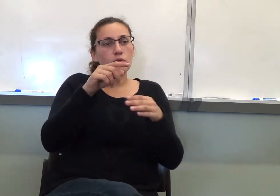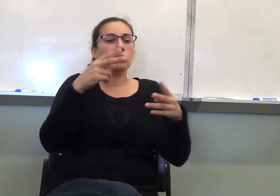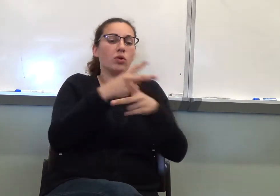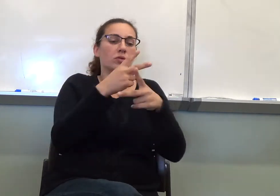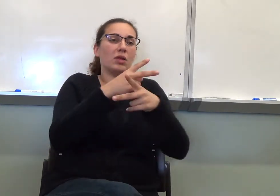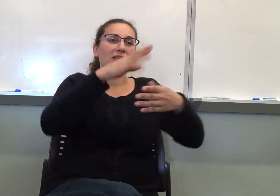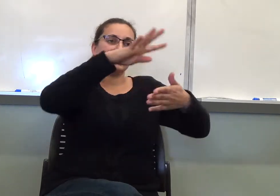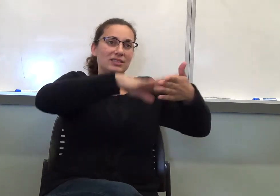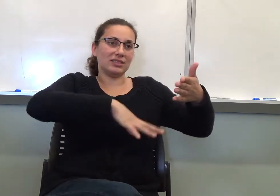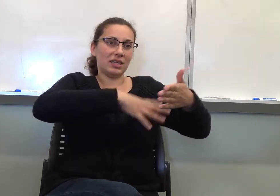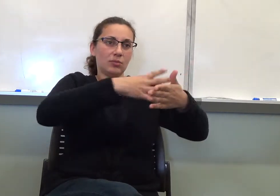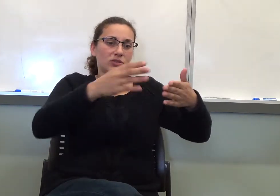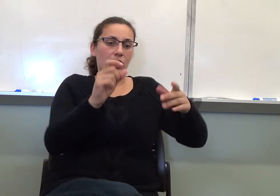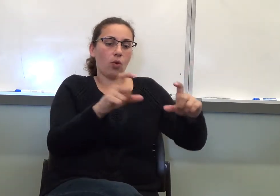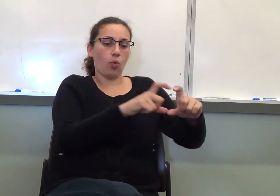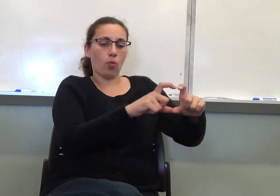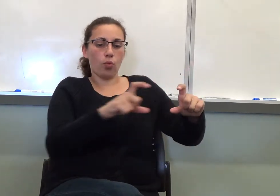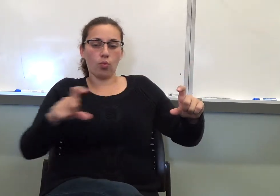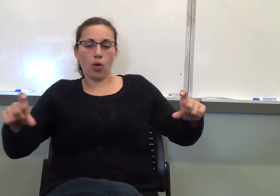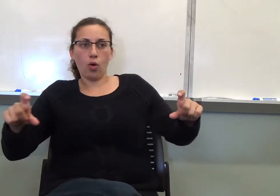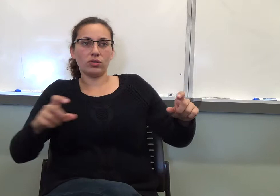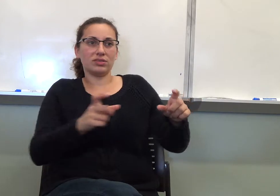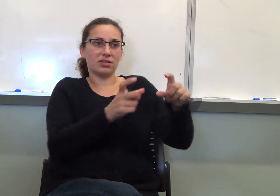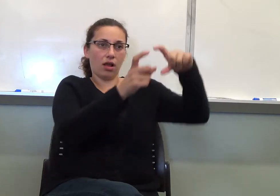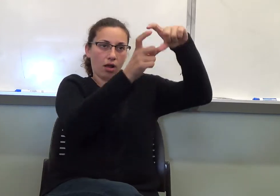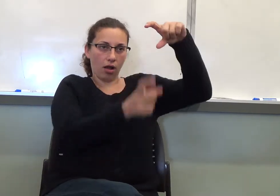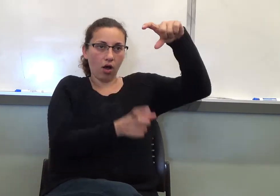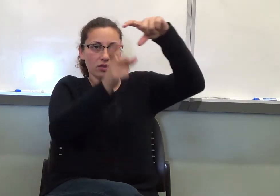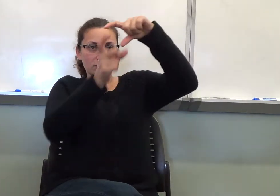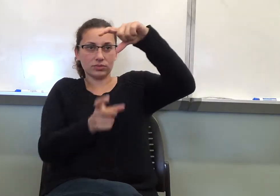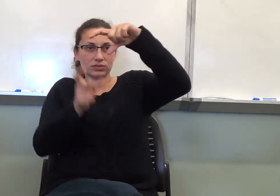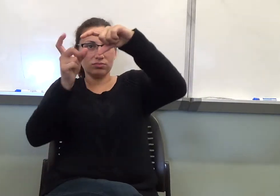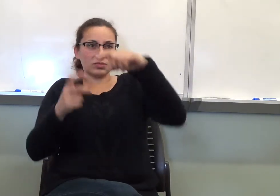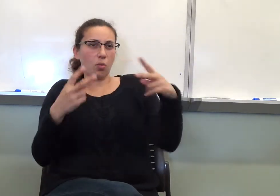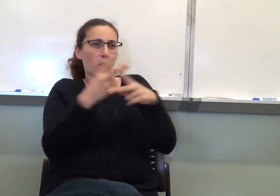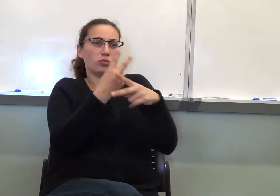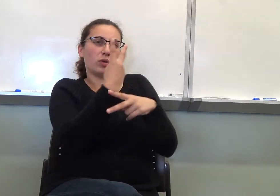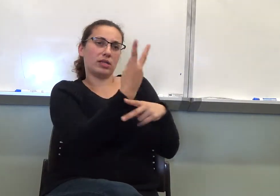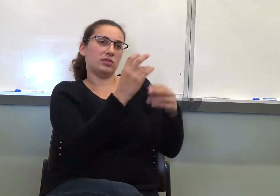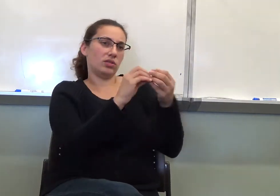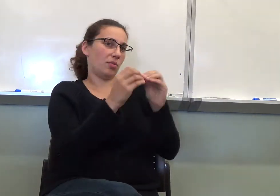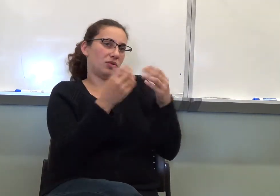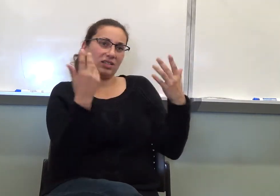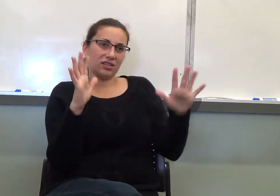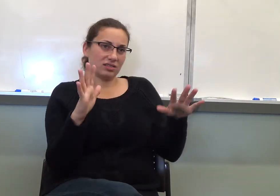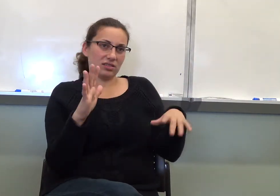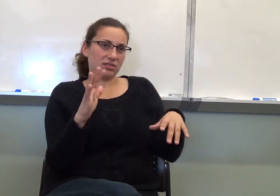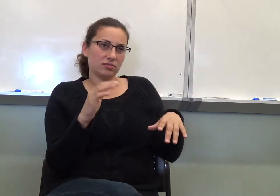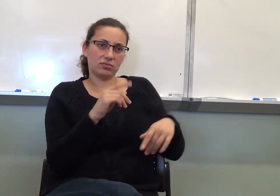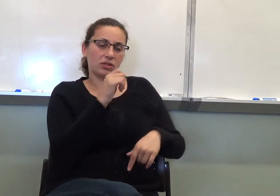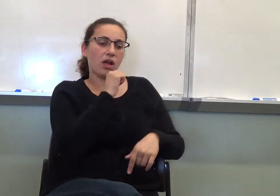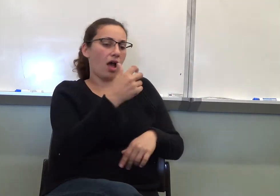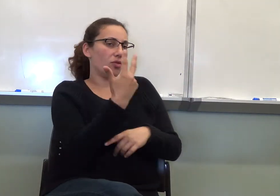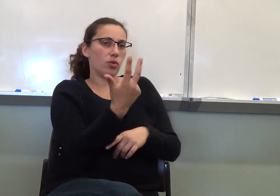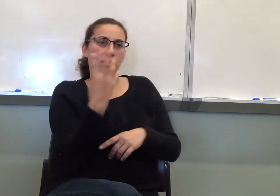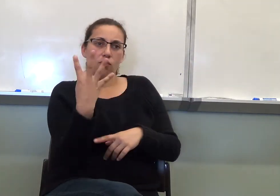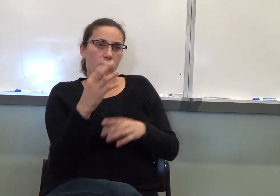and columns. That means you can only multiply 2 things at once. That's it. And there are situations where you have to multiply more